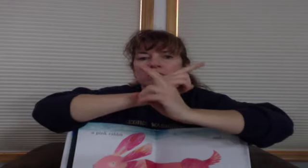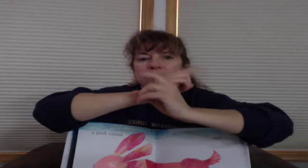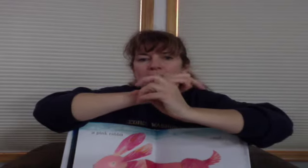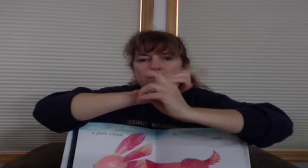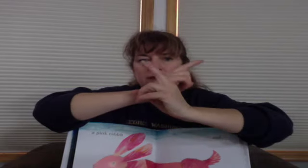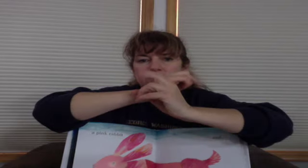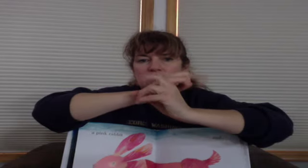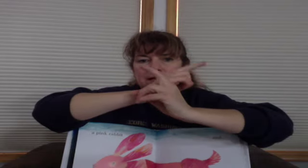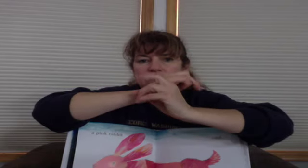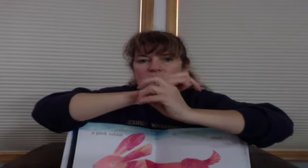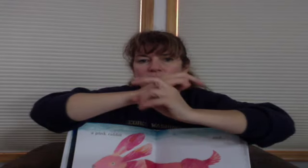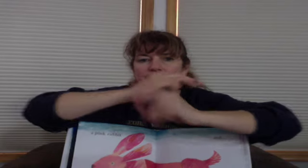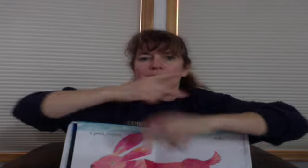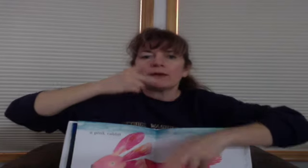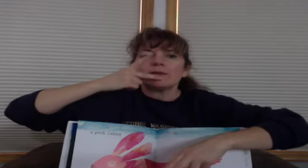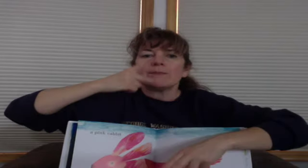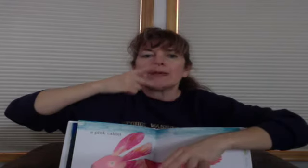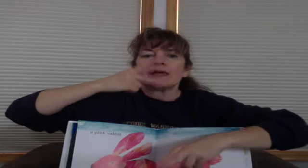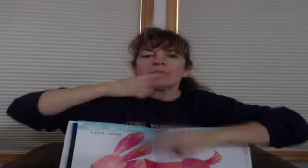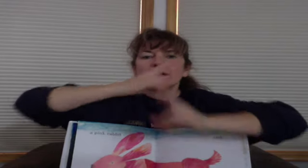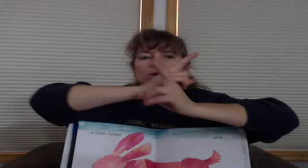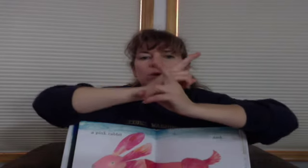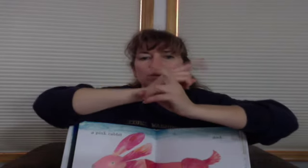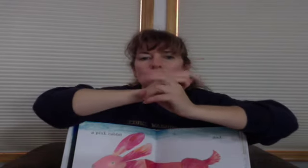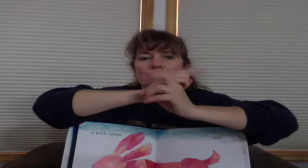and make the bunny ears. Pink rabbit.